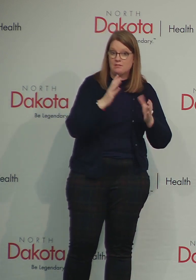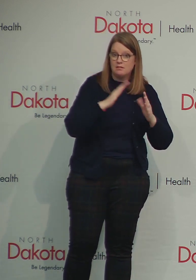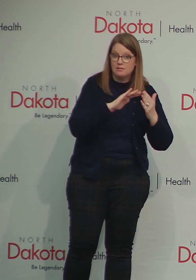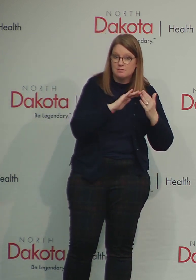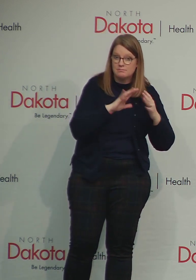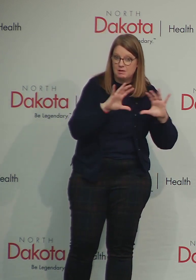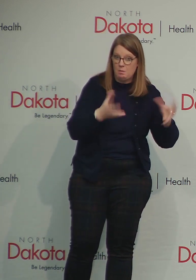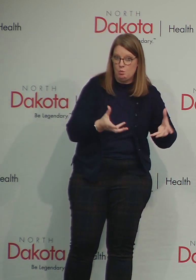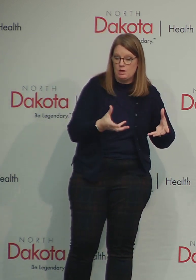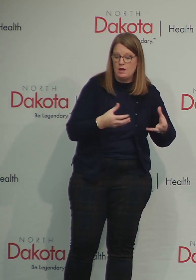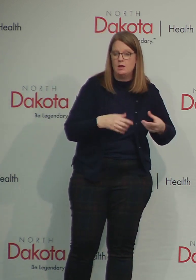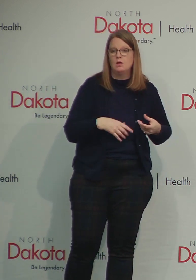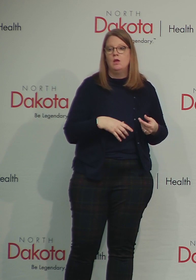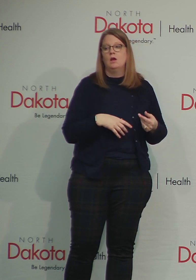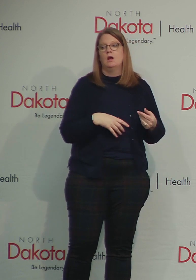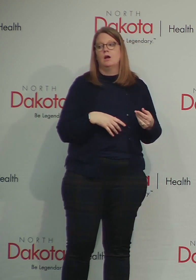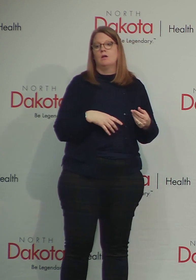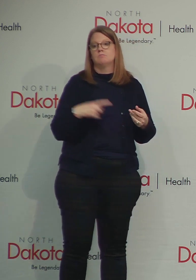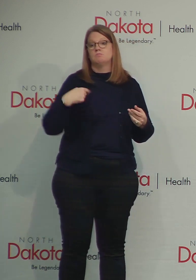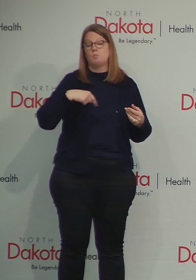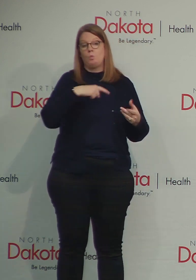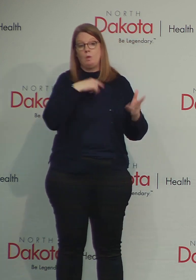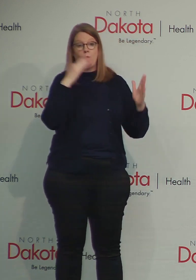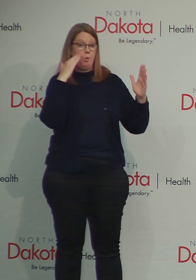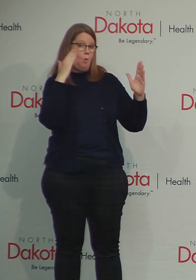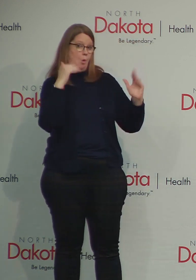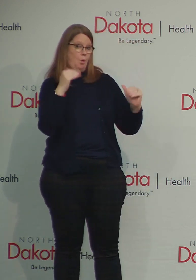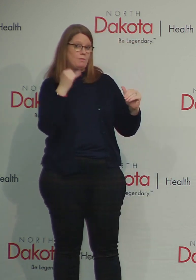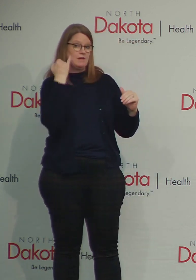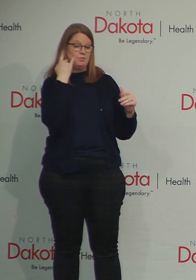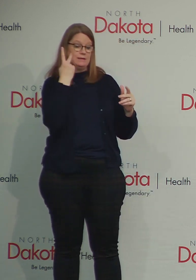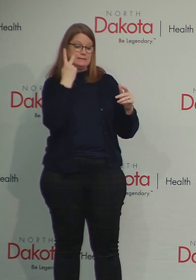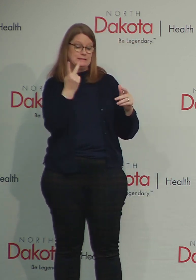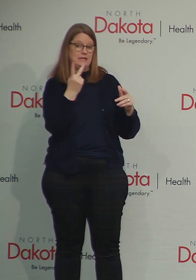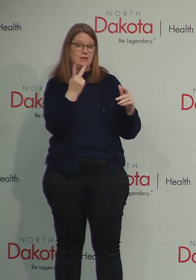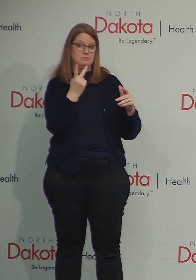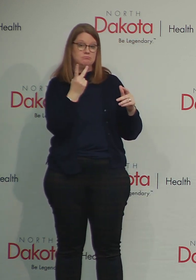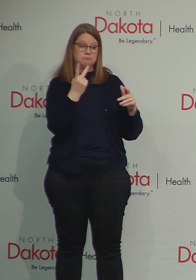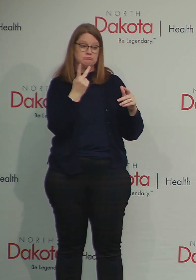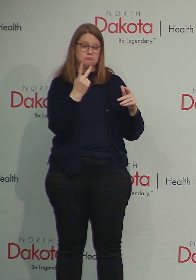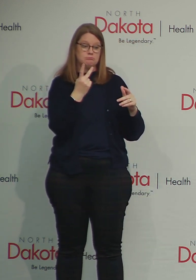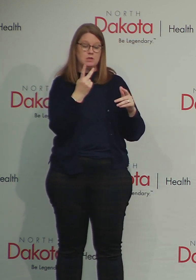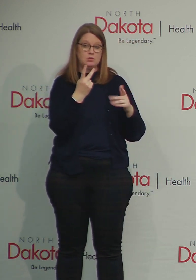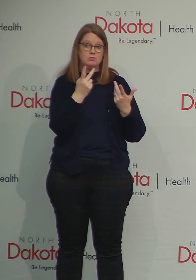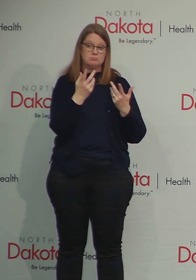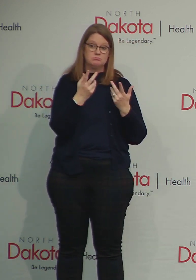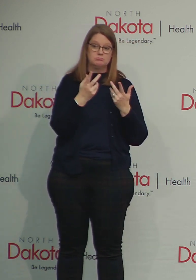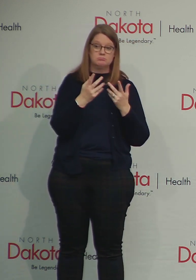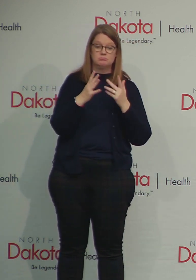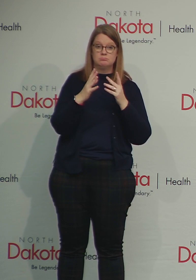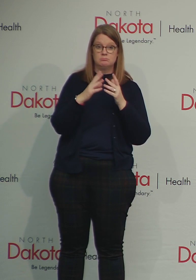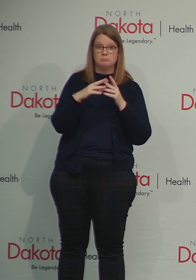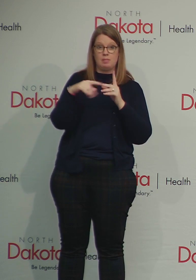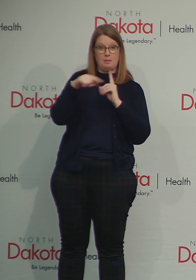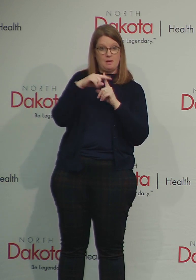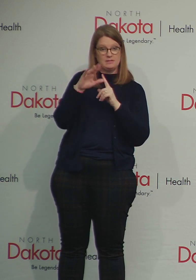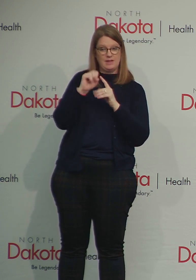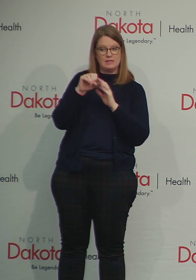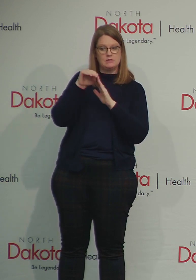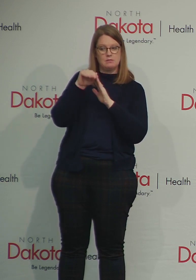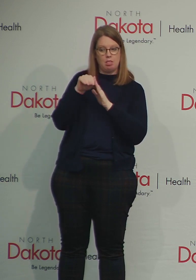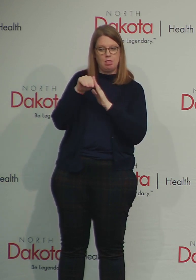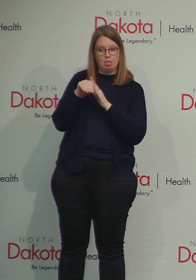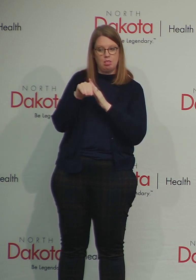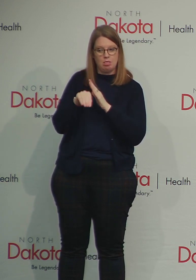We would like to, hope that if we can see a continued decline in the active cases now, that by the time we